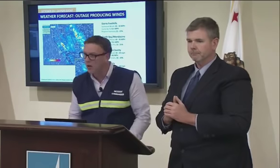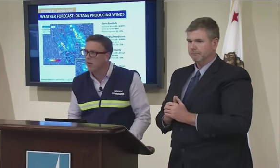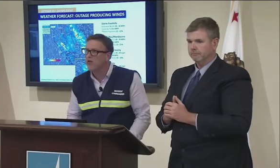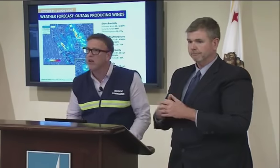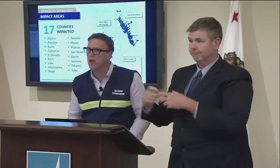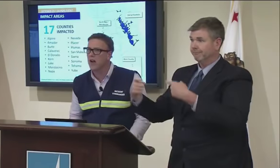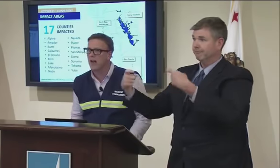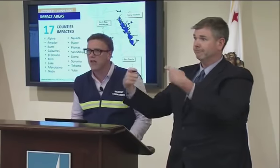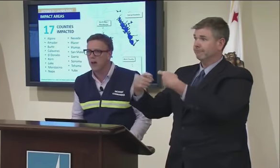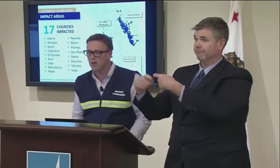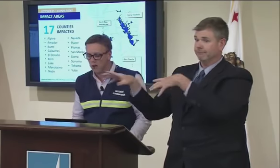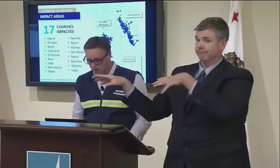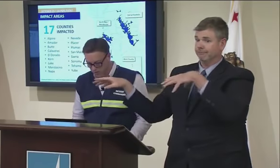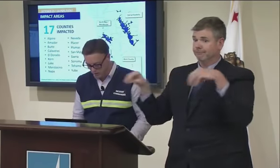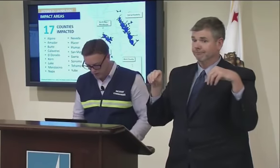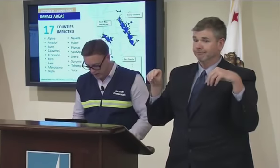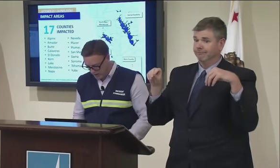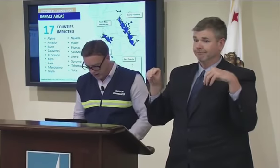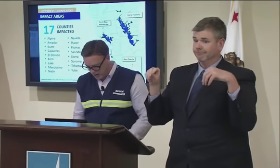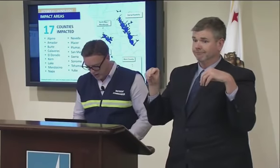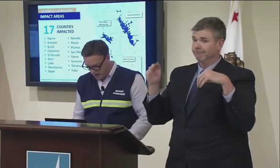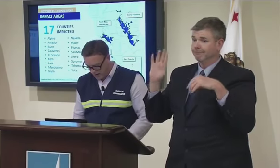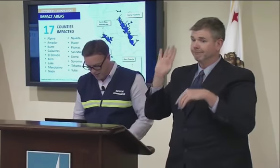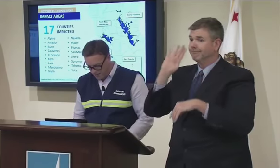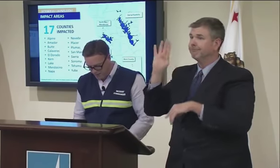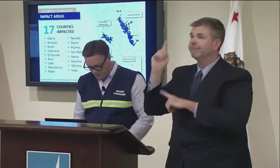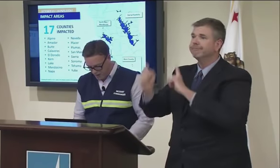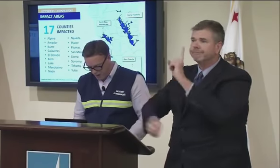approximately 179,000 customers.